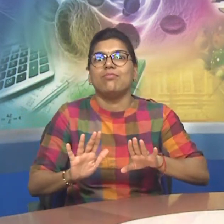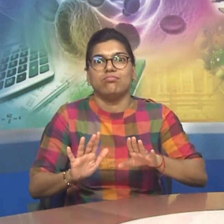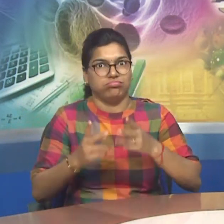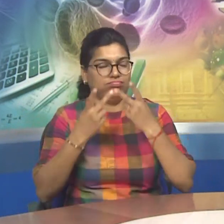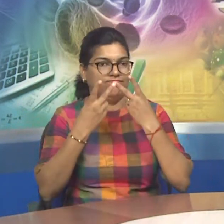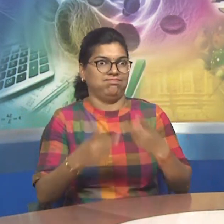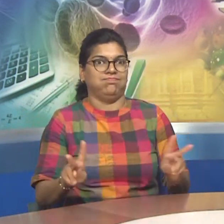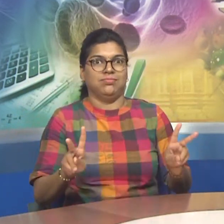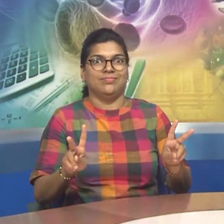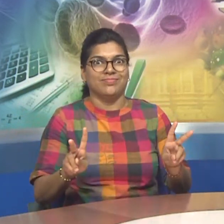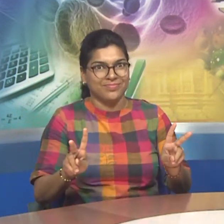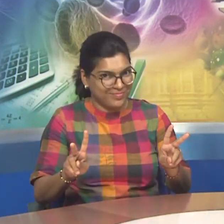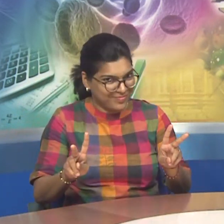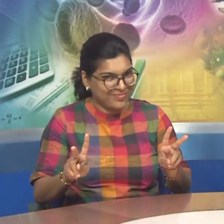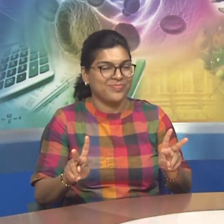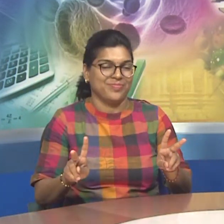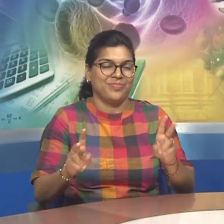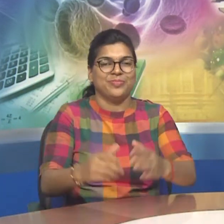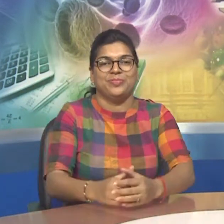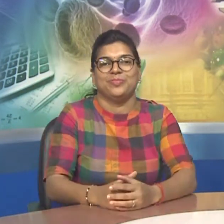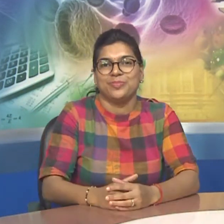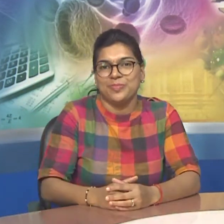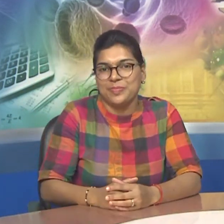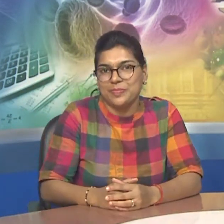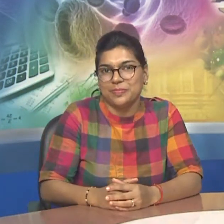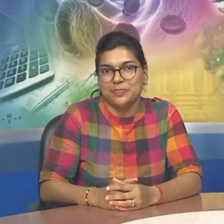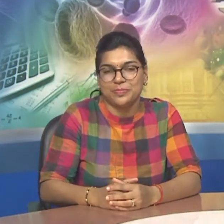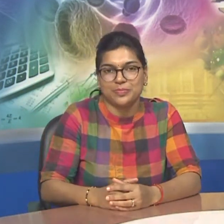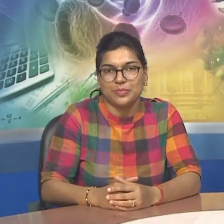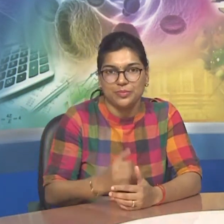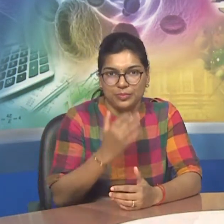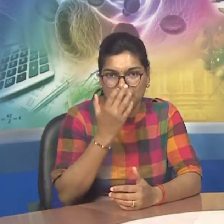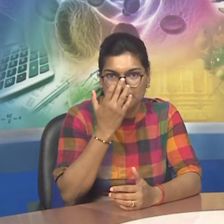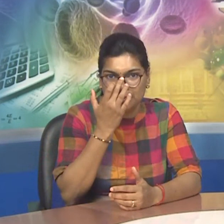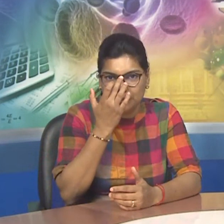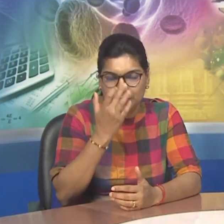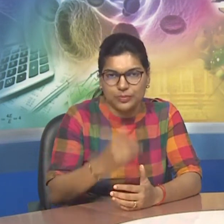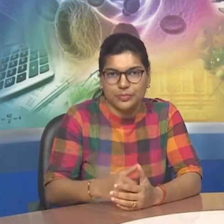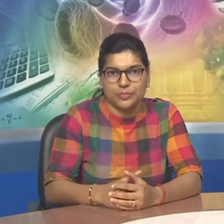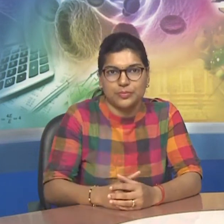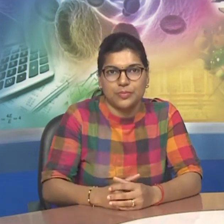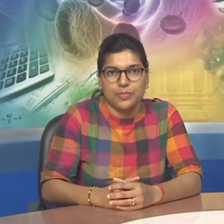wounds and physical pain, but it is not possible to see the emotional wounds.